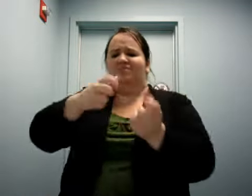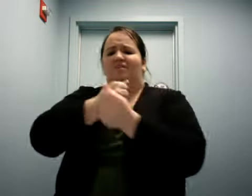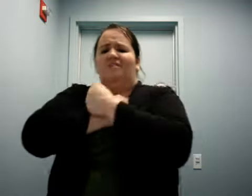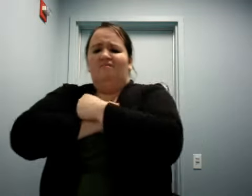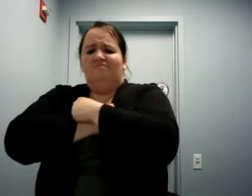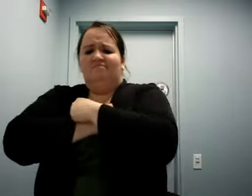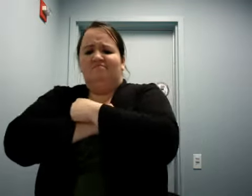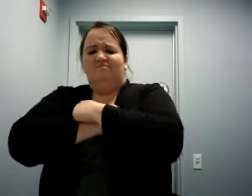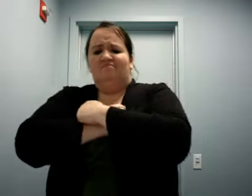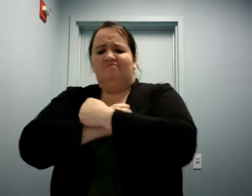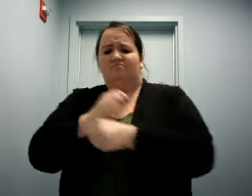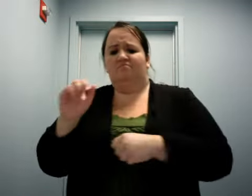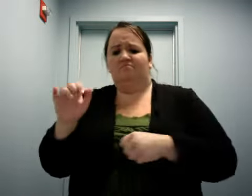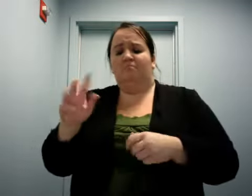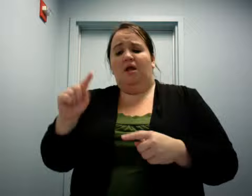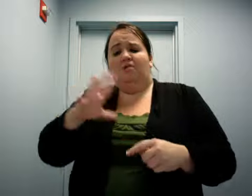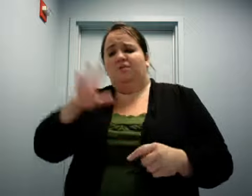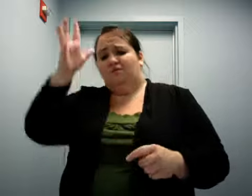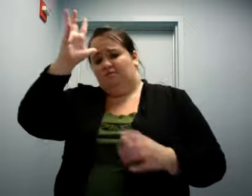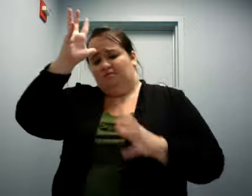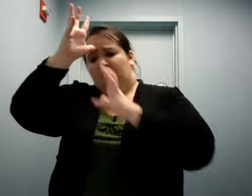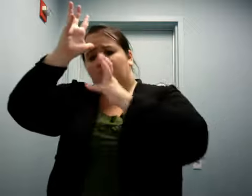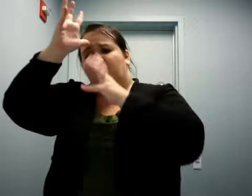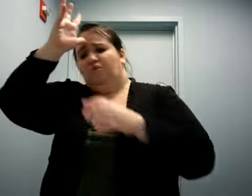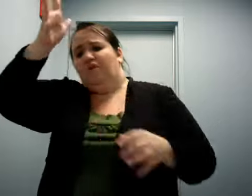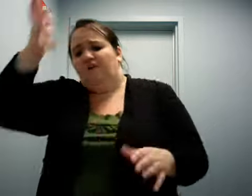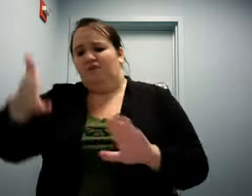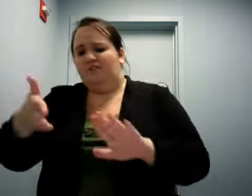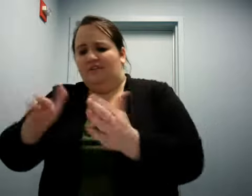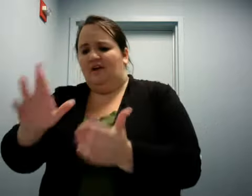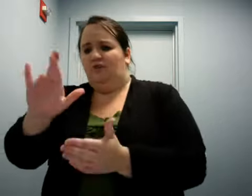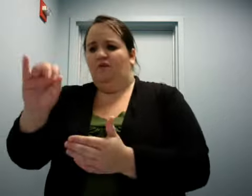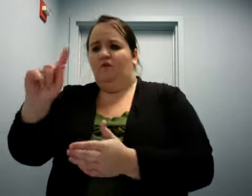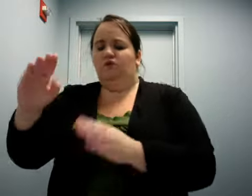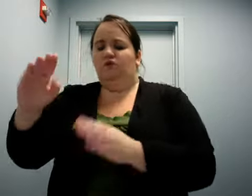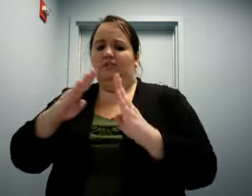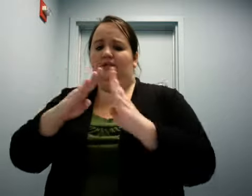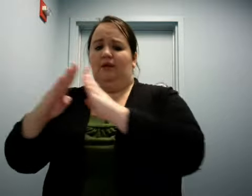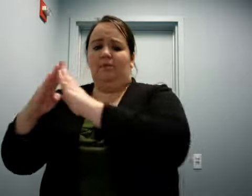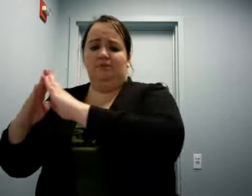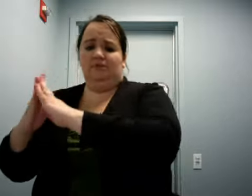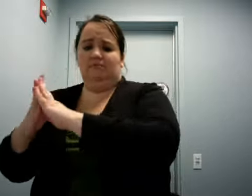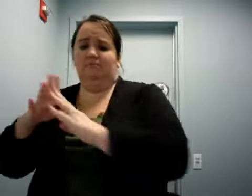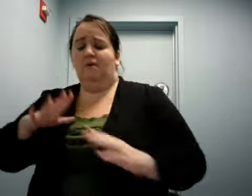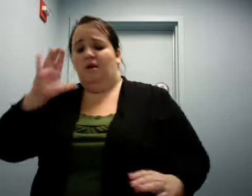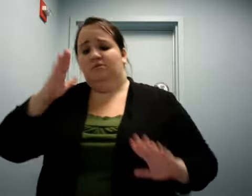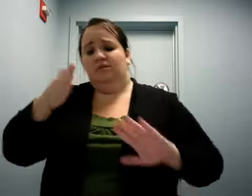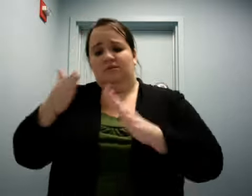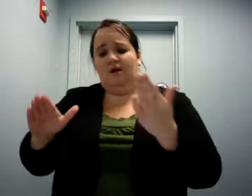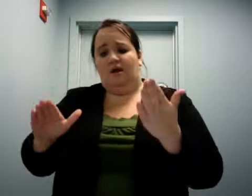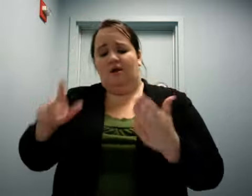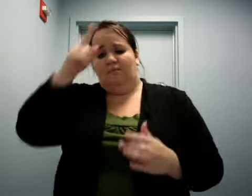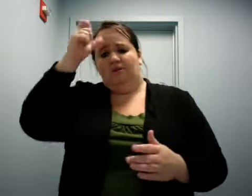grandfathers who died in refugee camps. My cousin, Polly, died because he could not get adequate health care. One of my closest